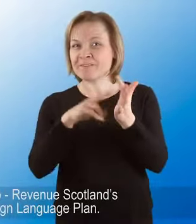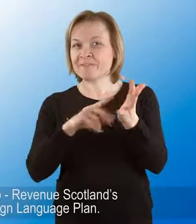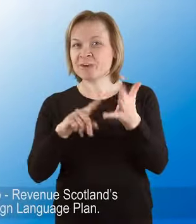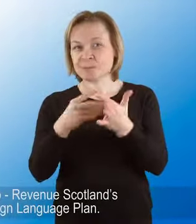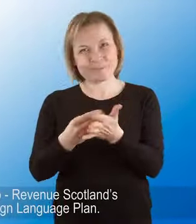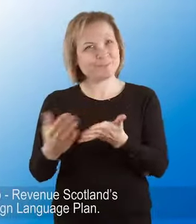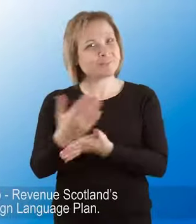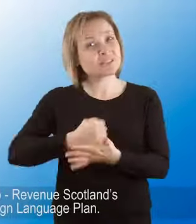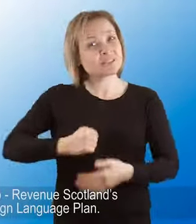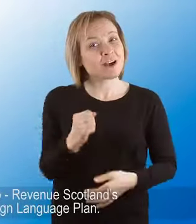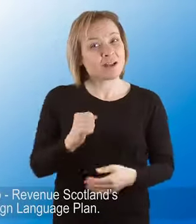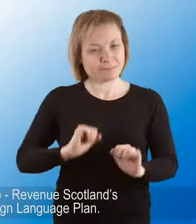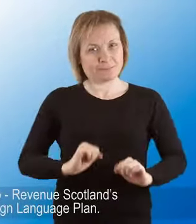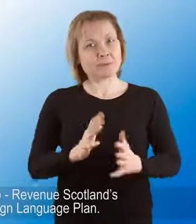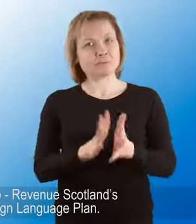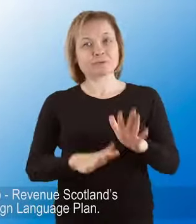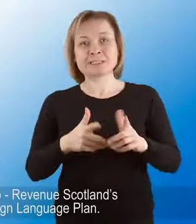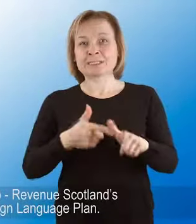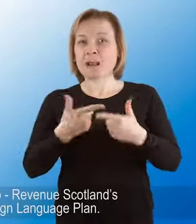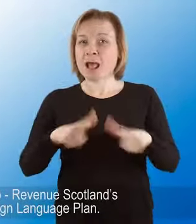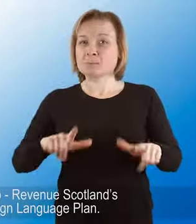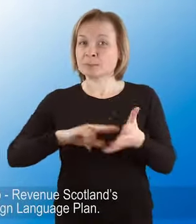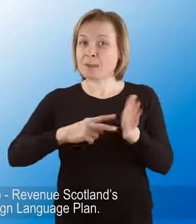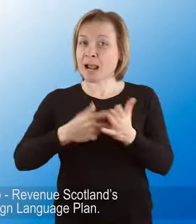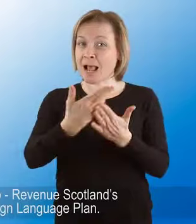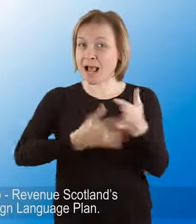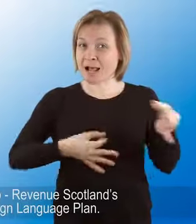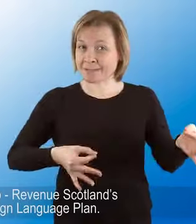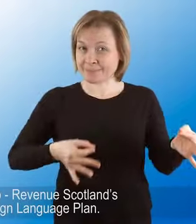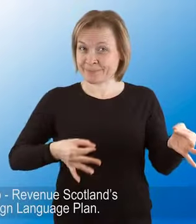Welcome to Revenue Scotland's British Sign Language Plan.